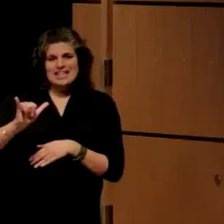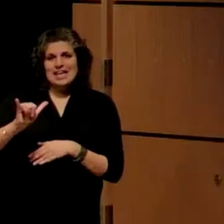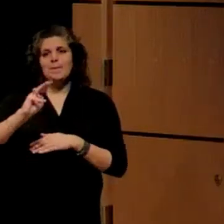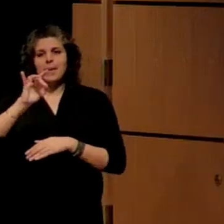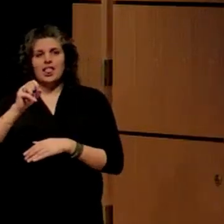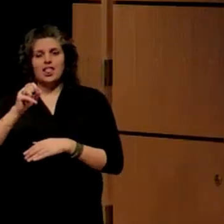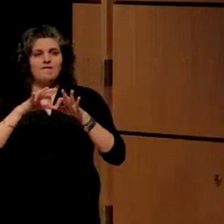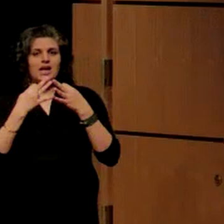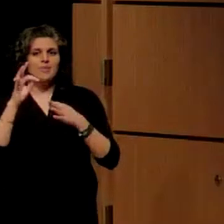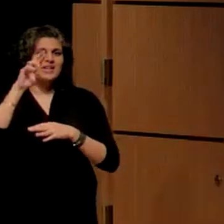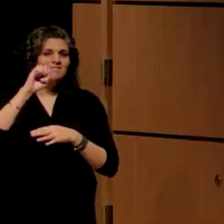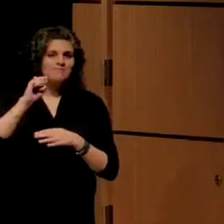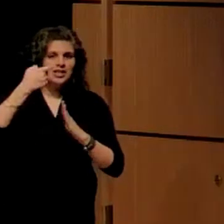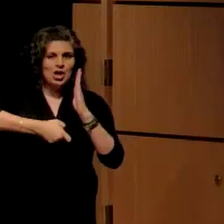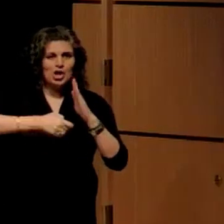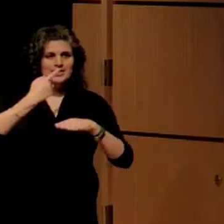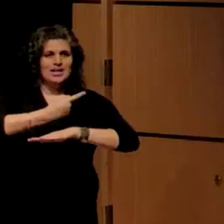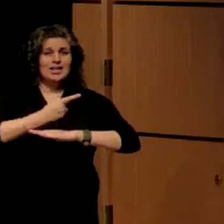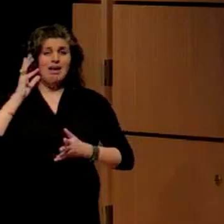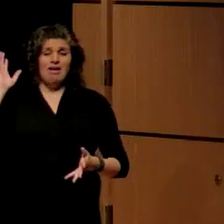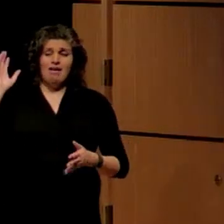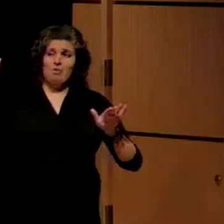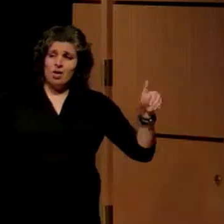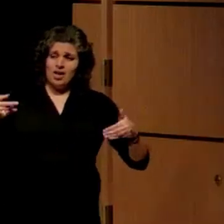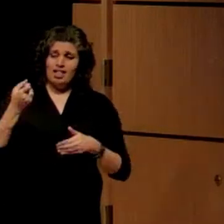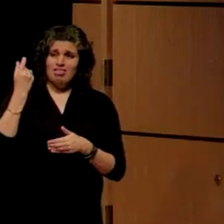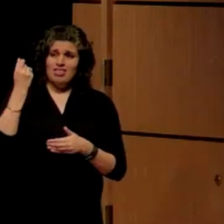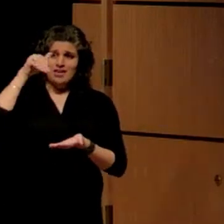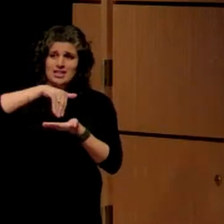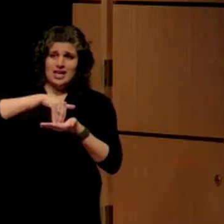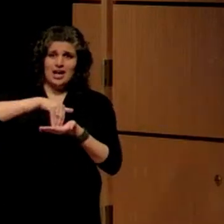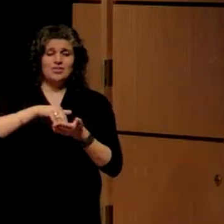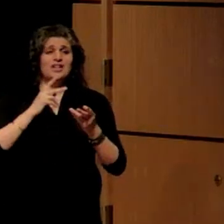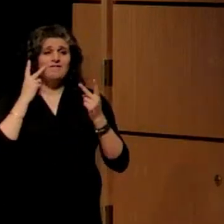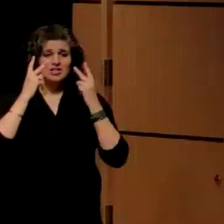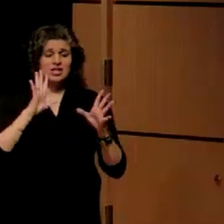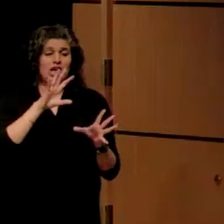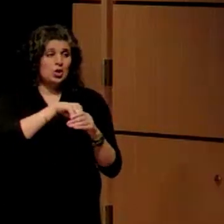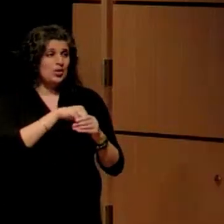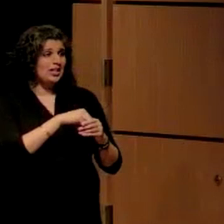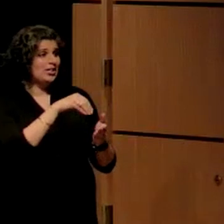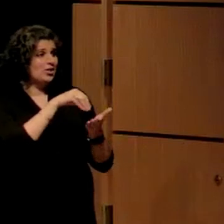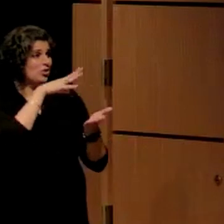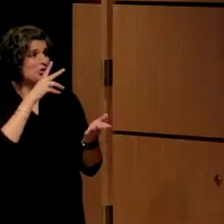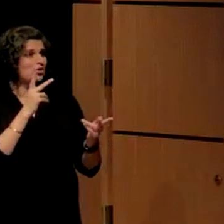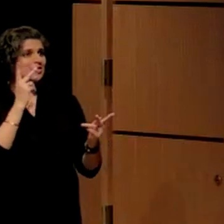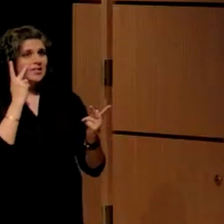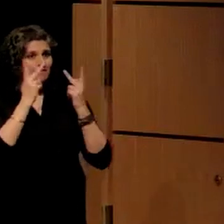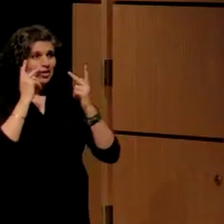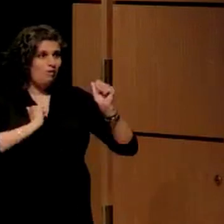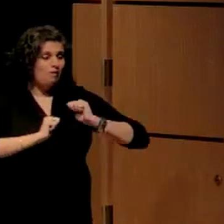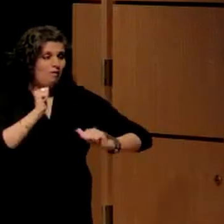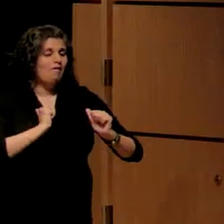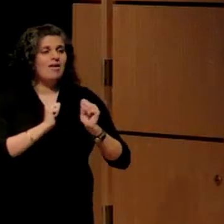over 11,500 visitors, including a special showcase of students' visual and performing arts